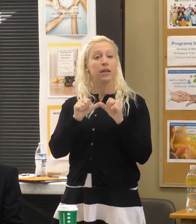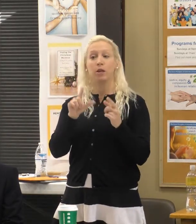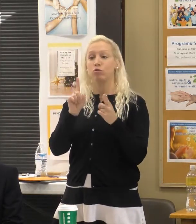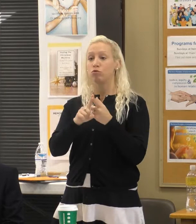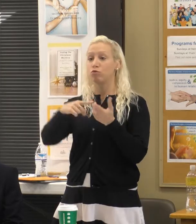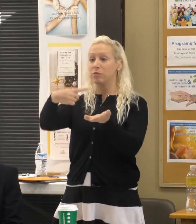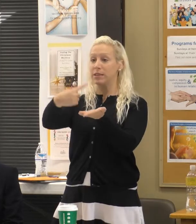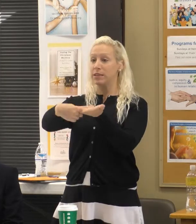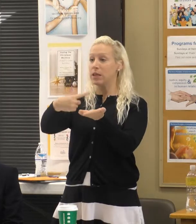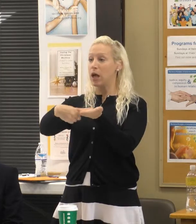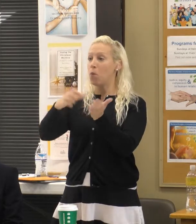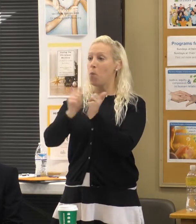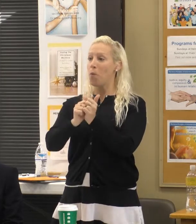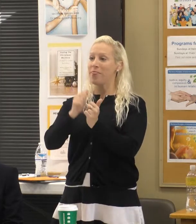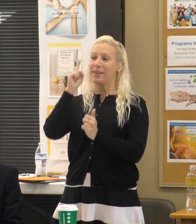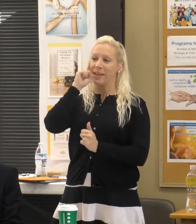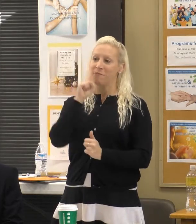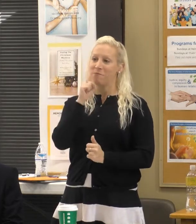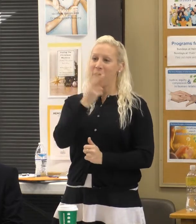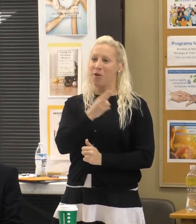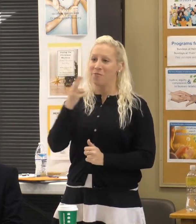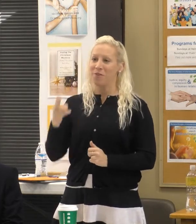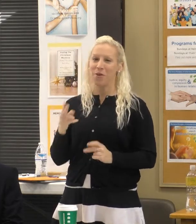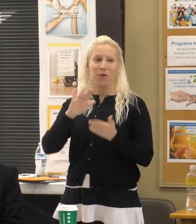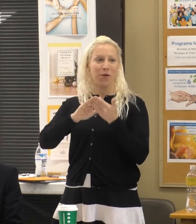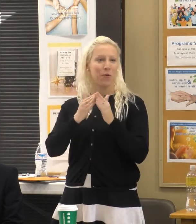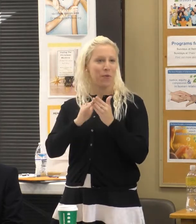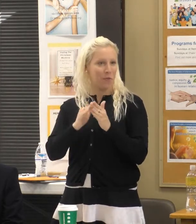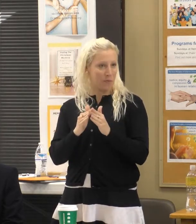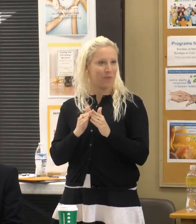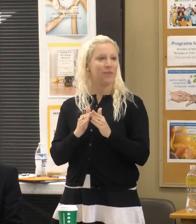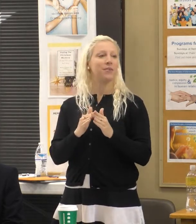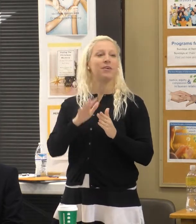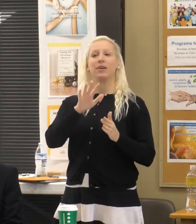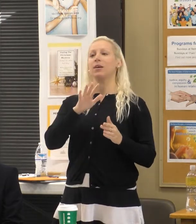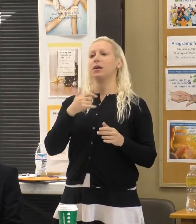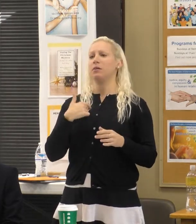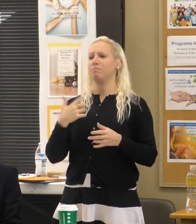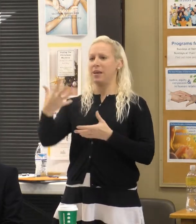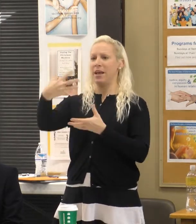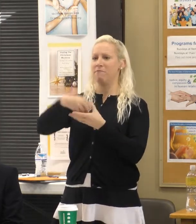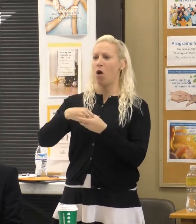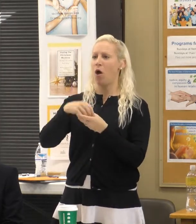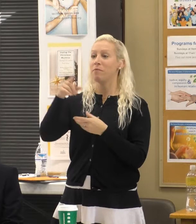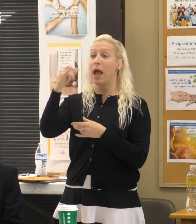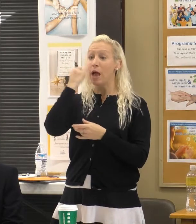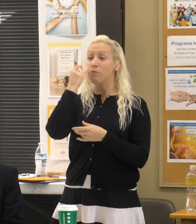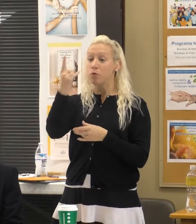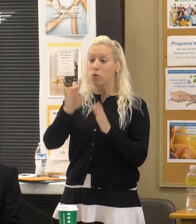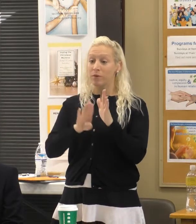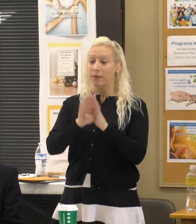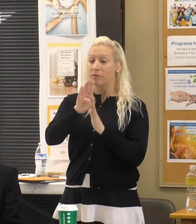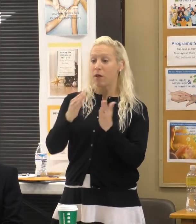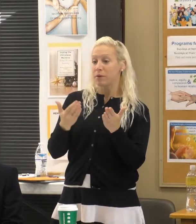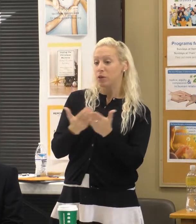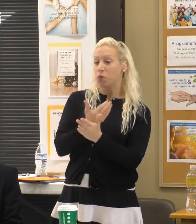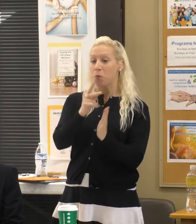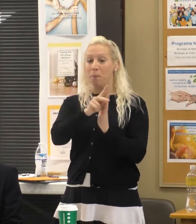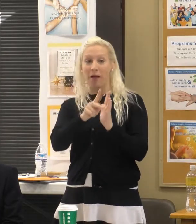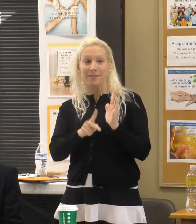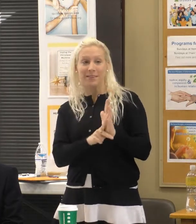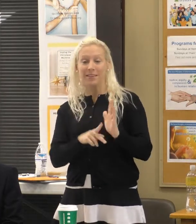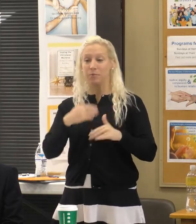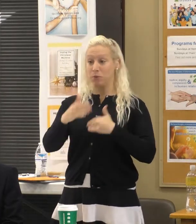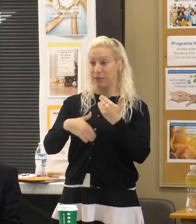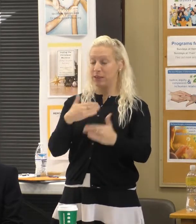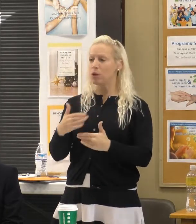So my advice is continue to talk with your deaf and hard of hearing patients within the community. You